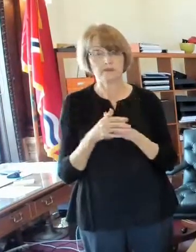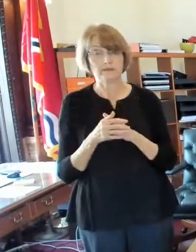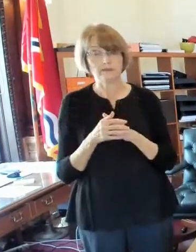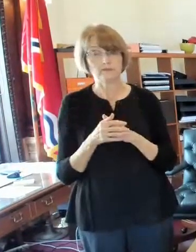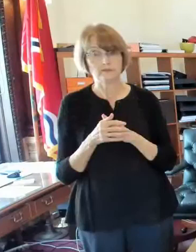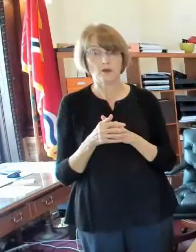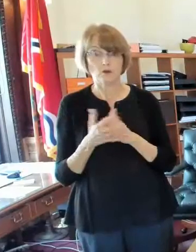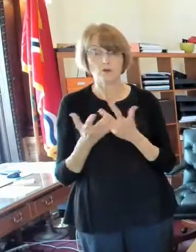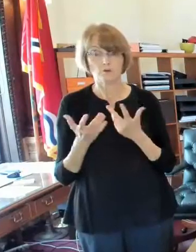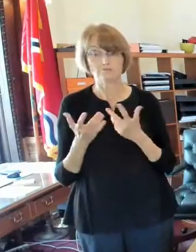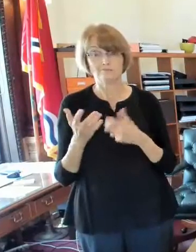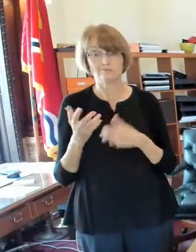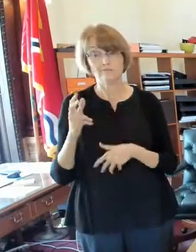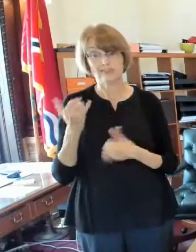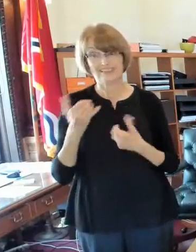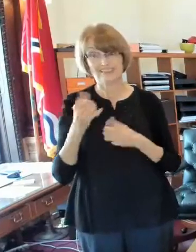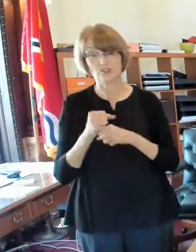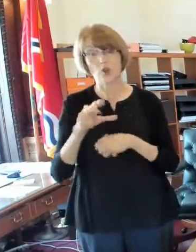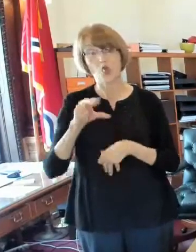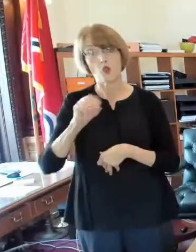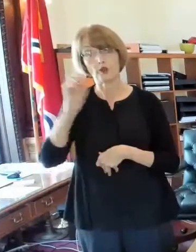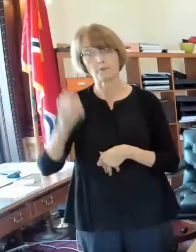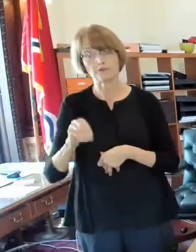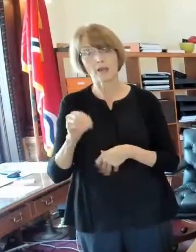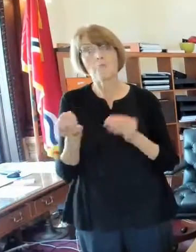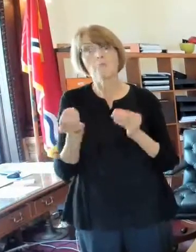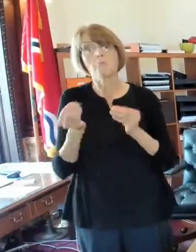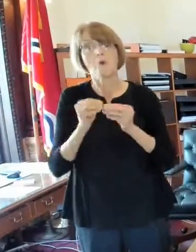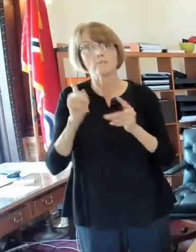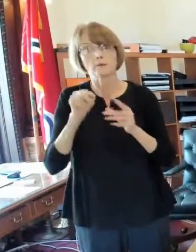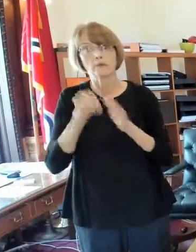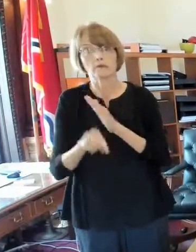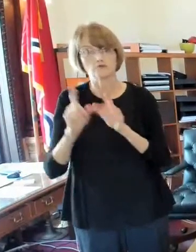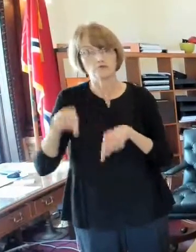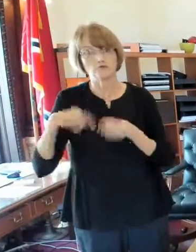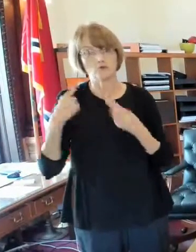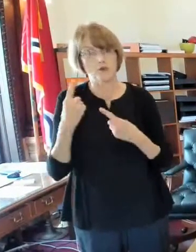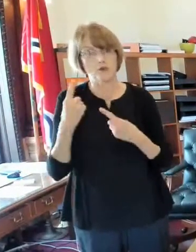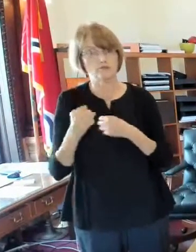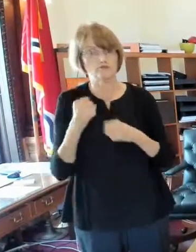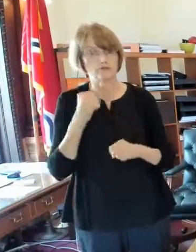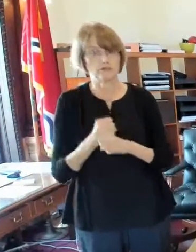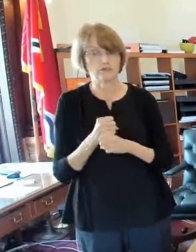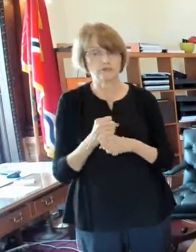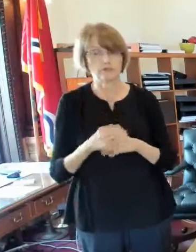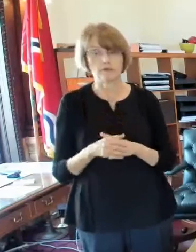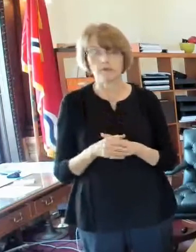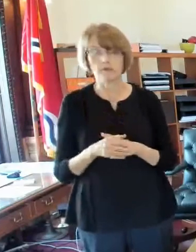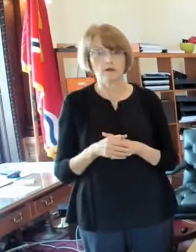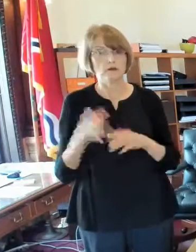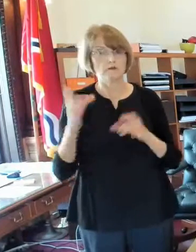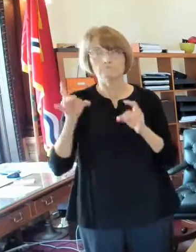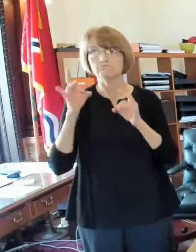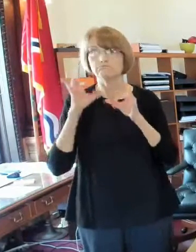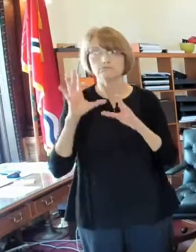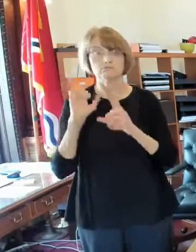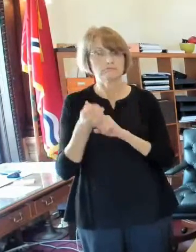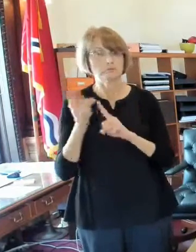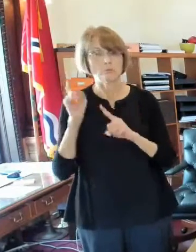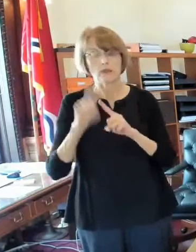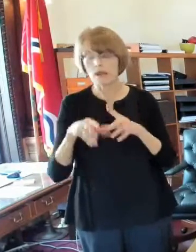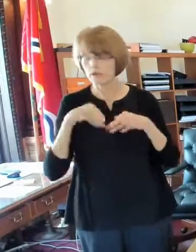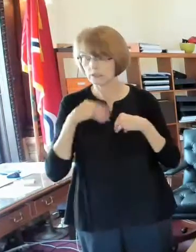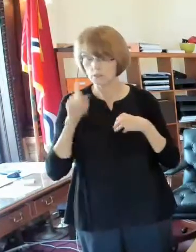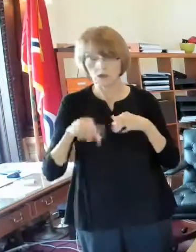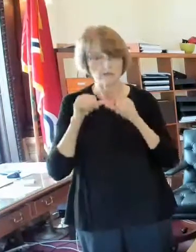30% more homicides so far this year. And that's an untenable situation and